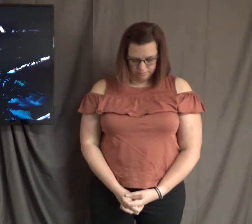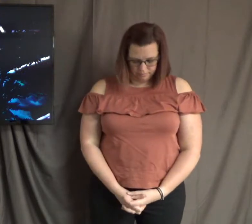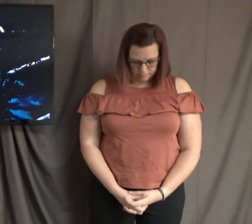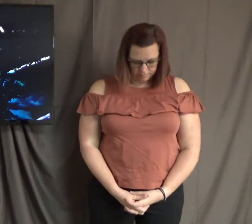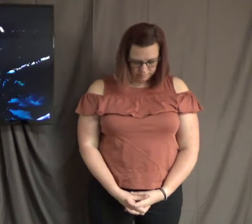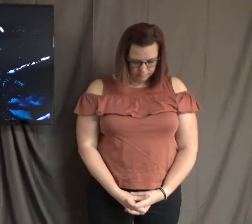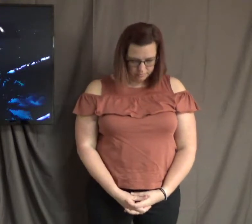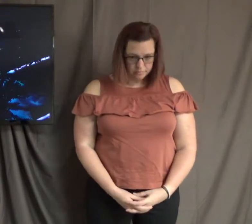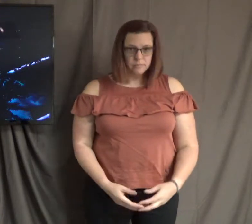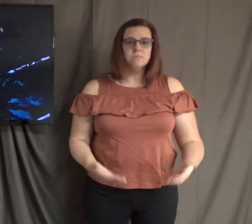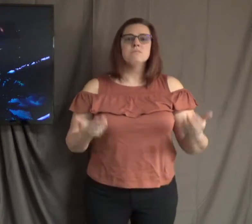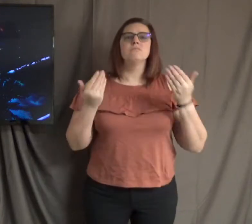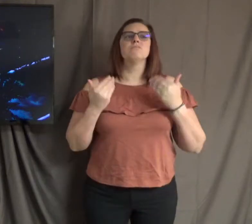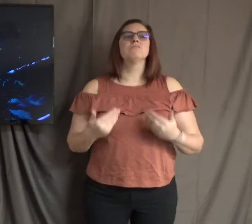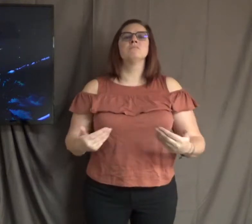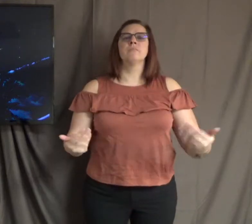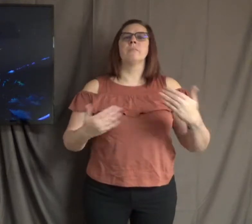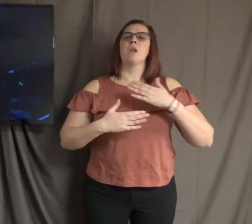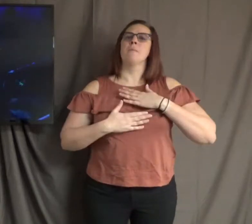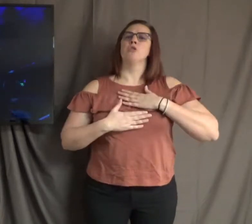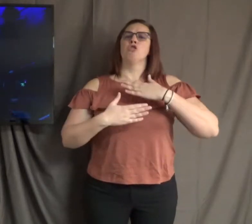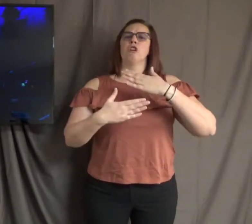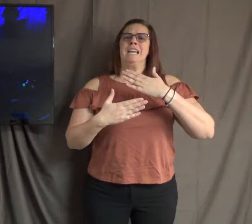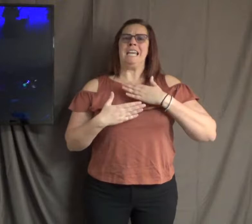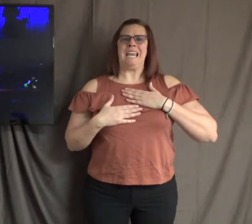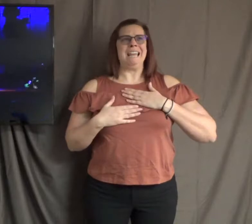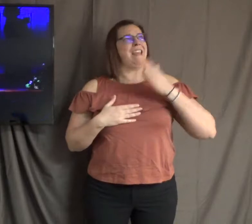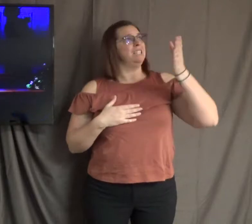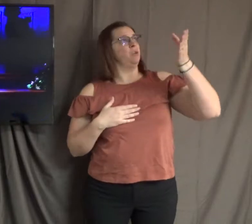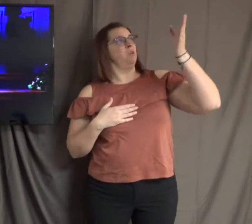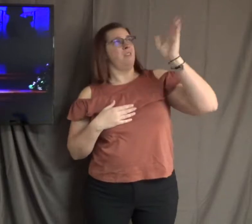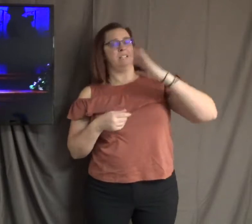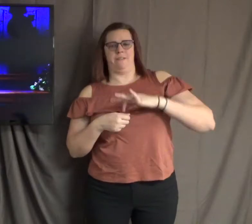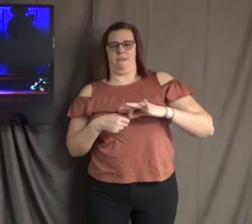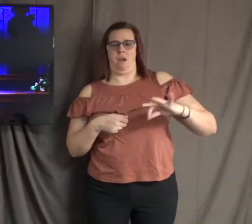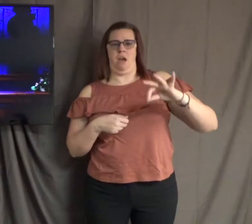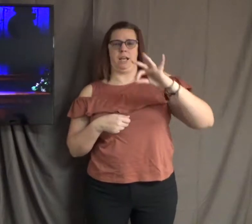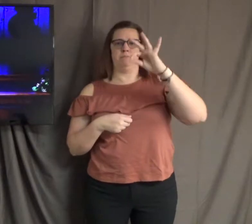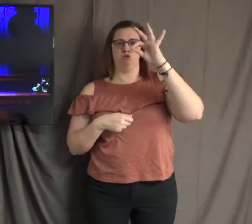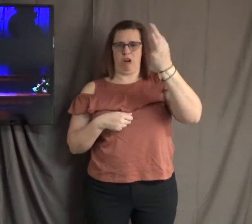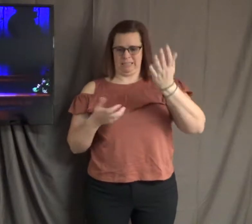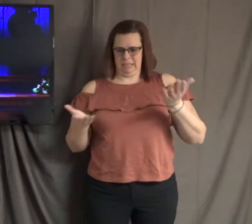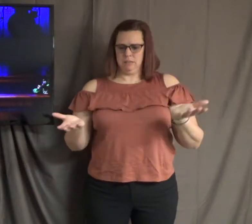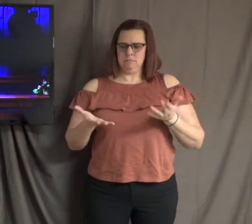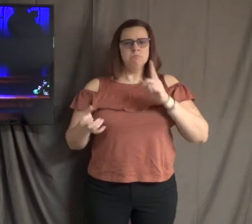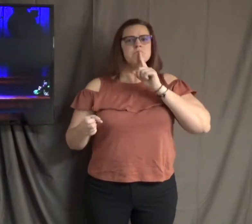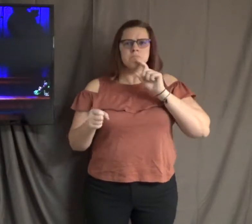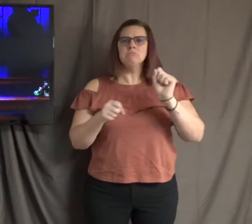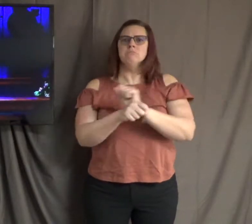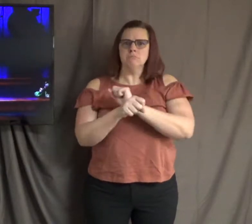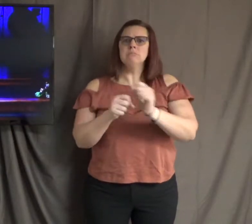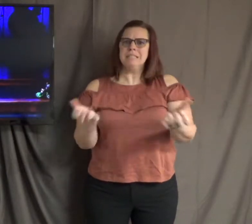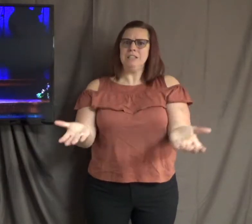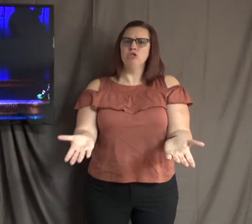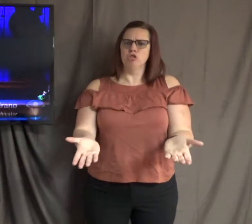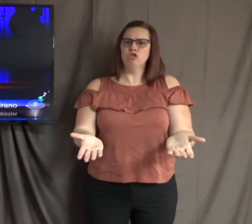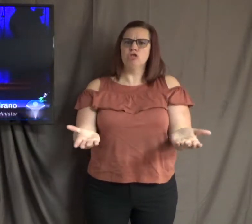And we breathe into the presence, that divine presence that truly is here in this